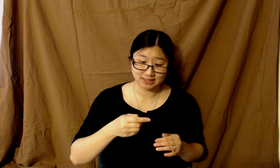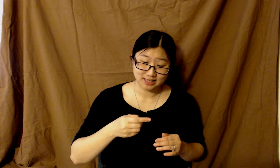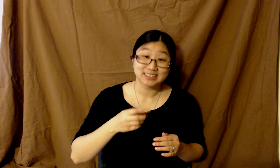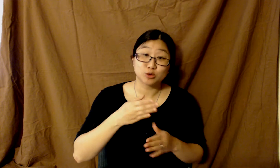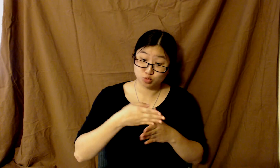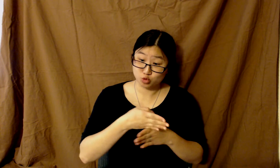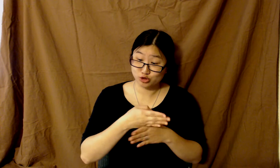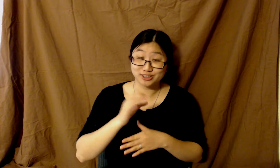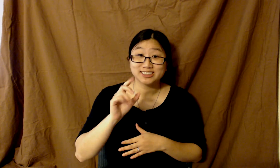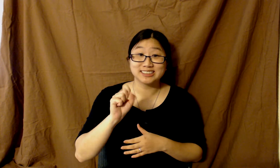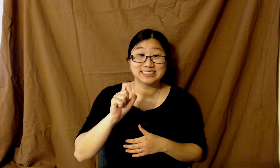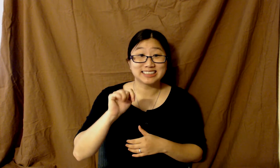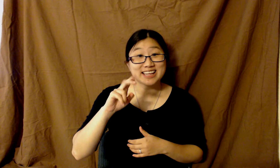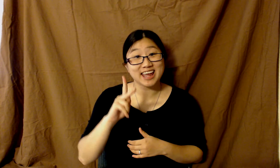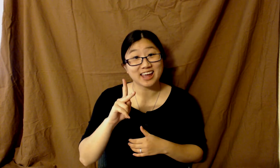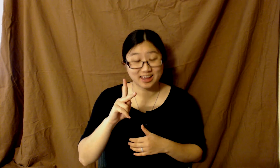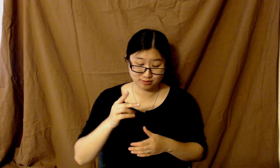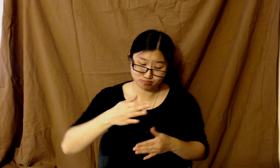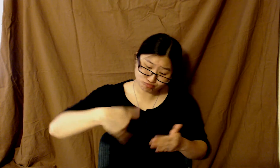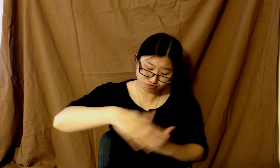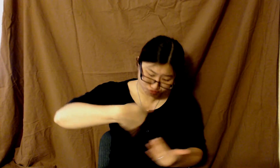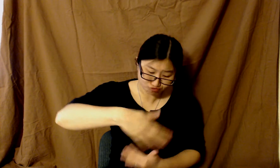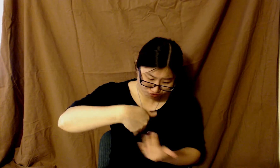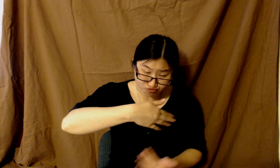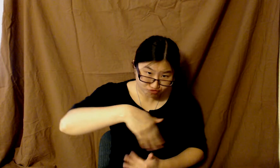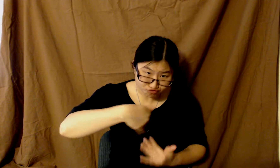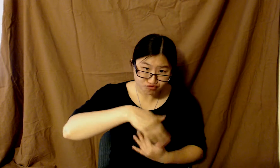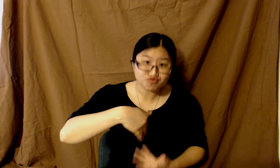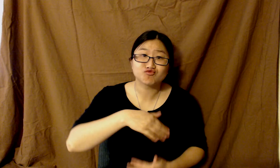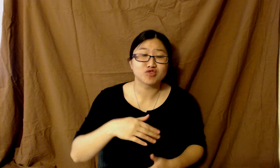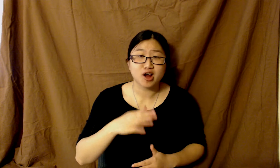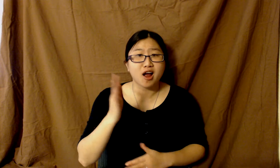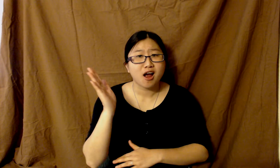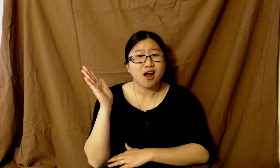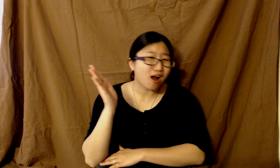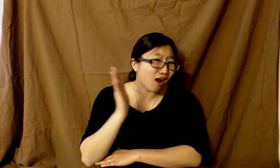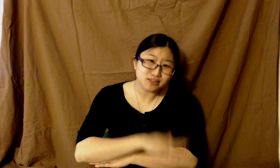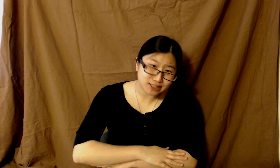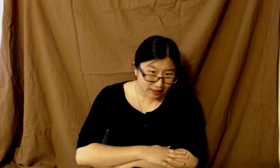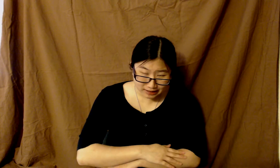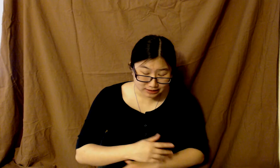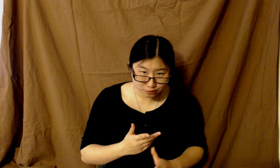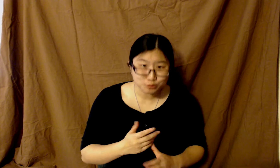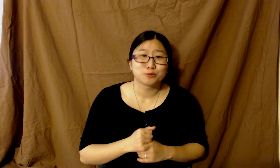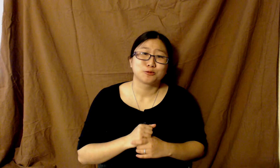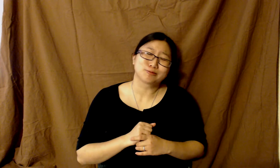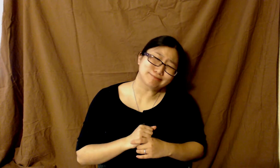clip, you'd see that he does the exact same thing in the exact same order, and he spins the stick in the exact same way every time. Other super